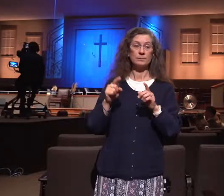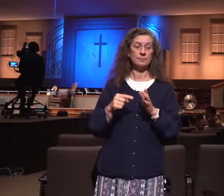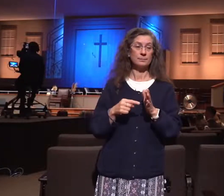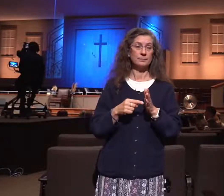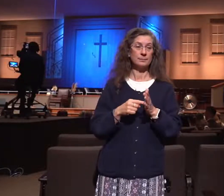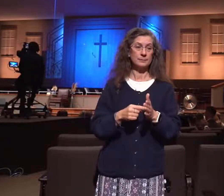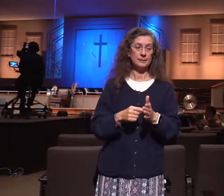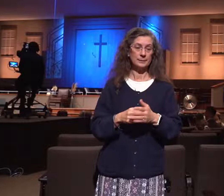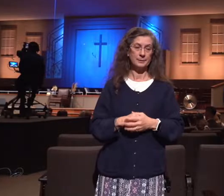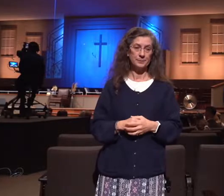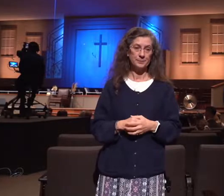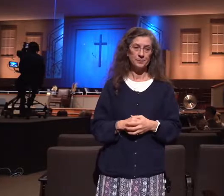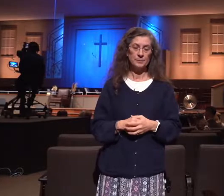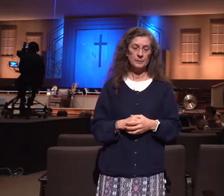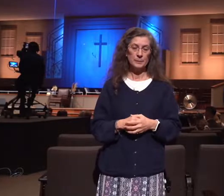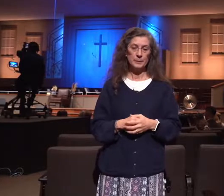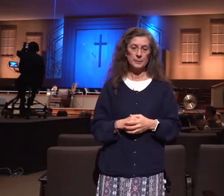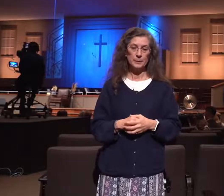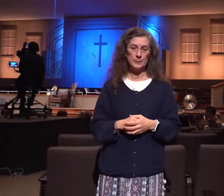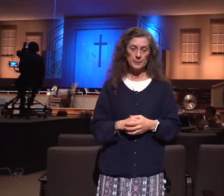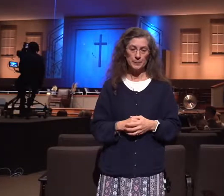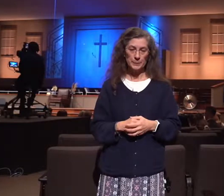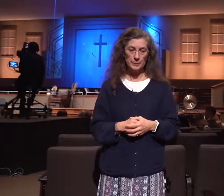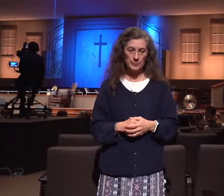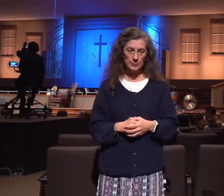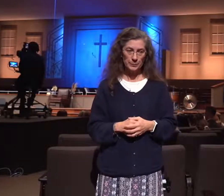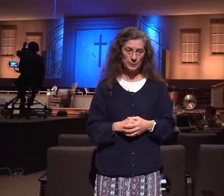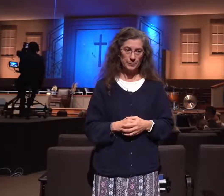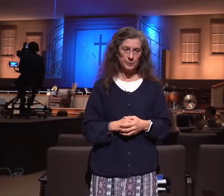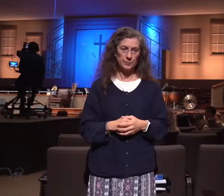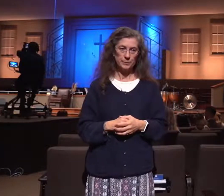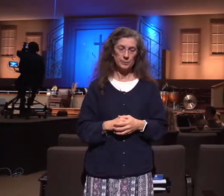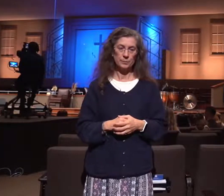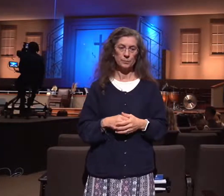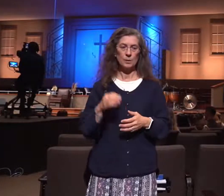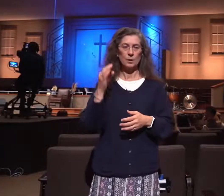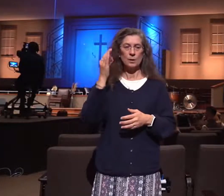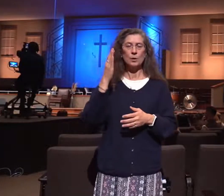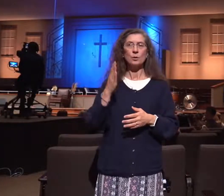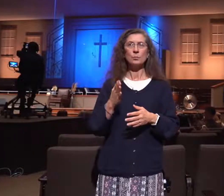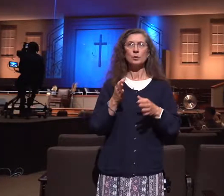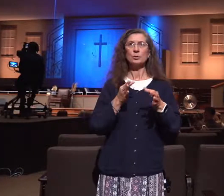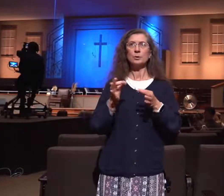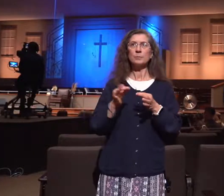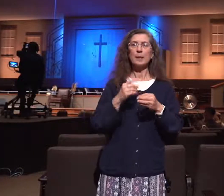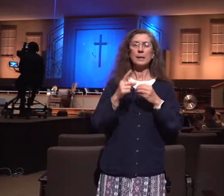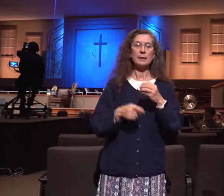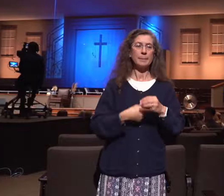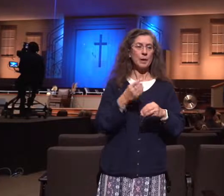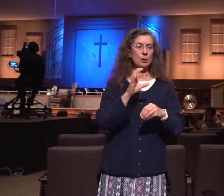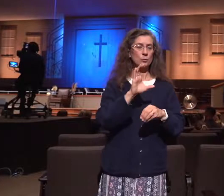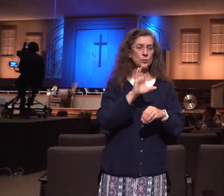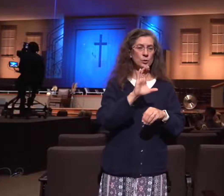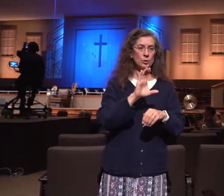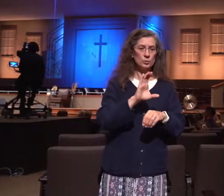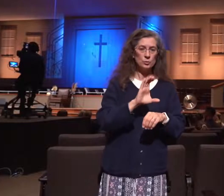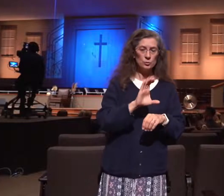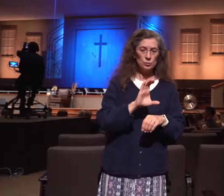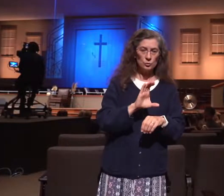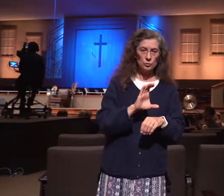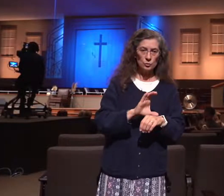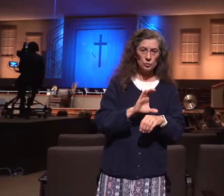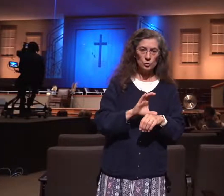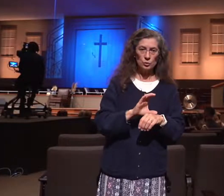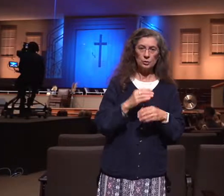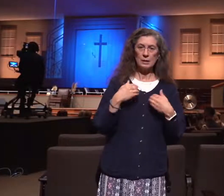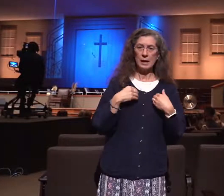after illustration after illustration about churches that were just taking 10% of their budget and giving that to